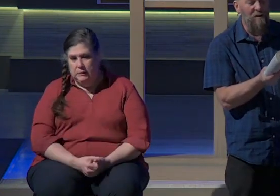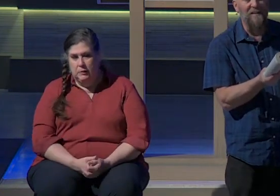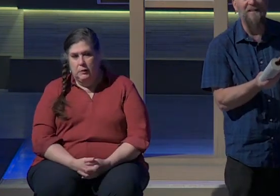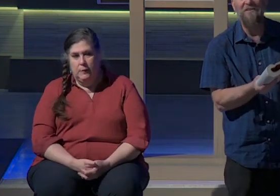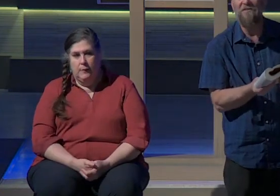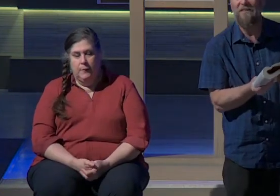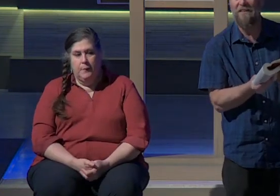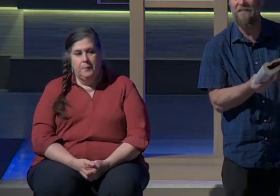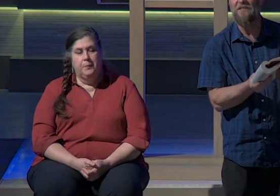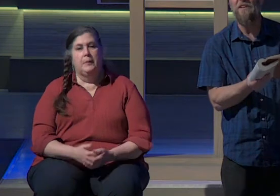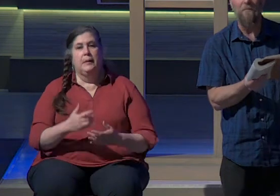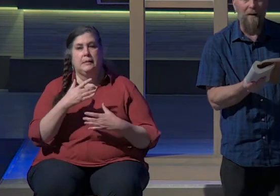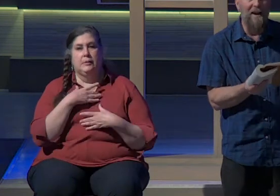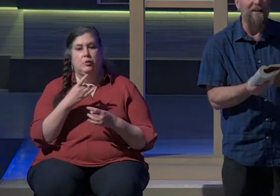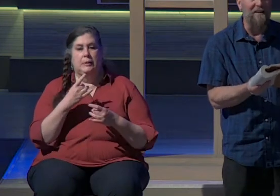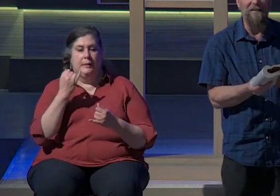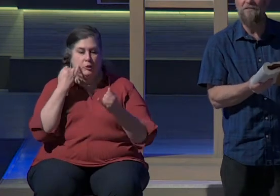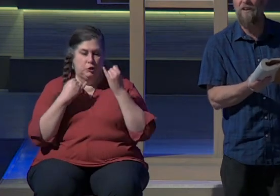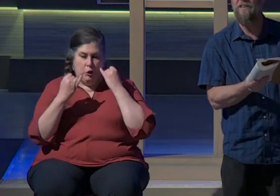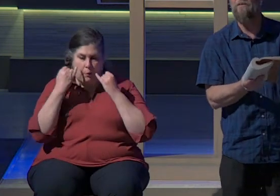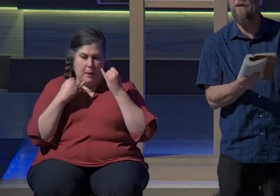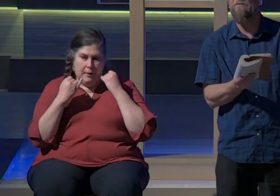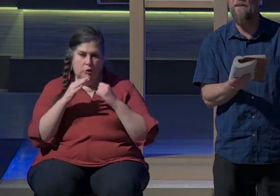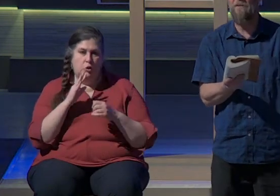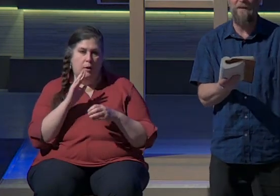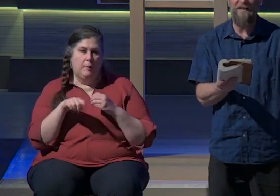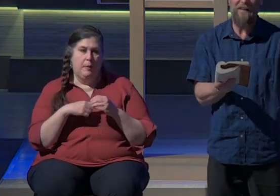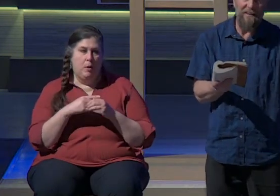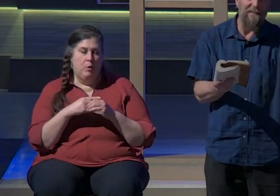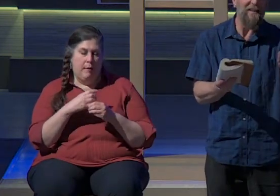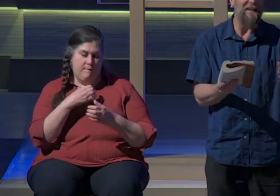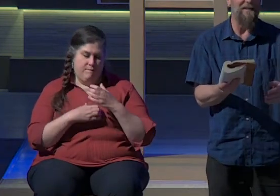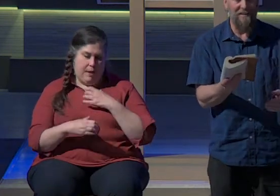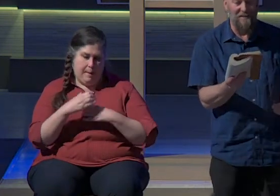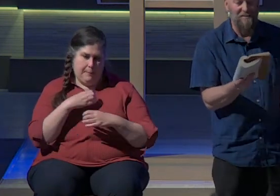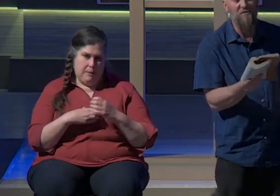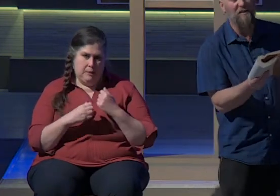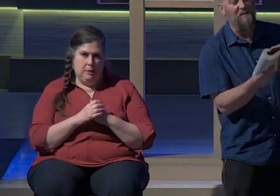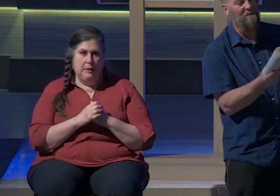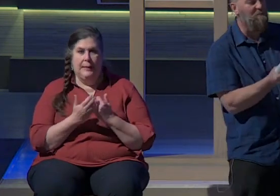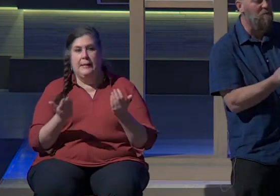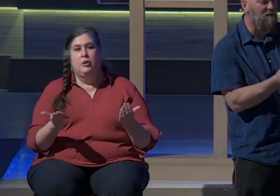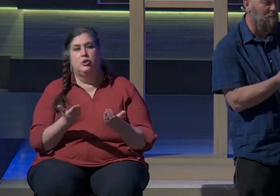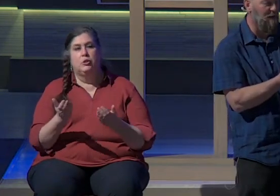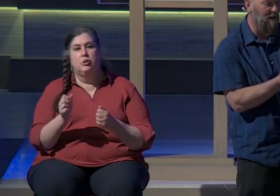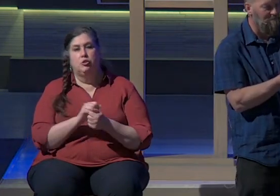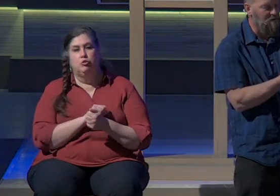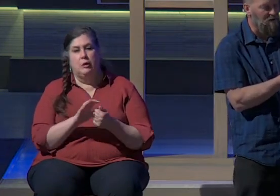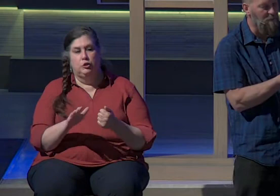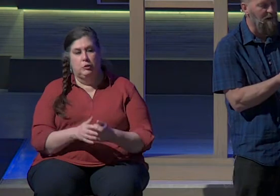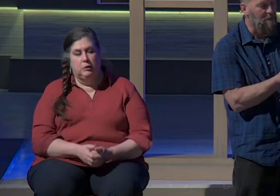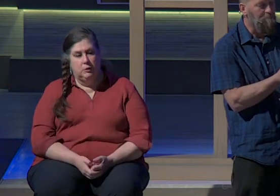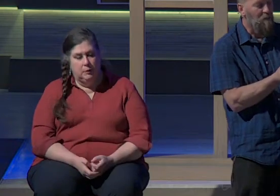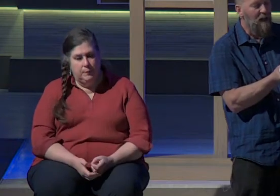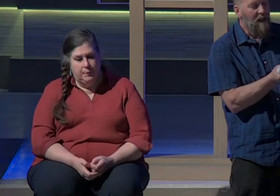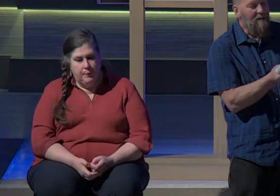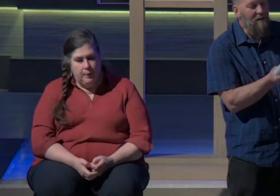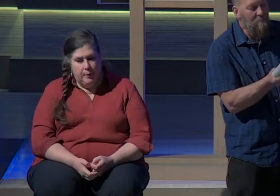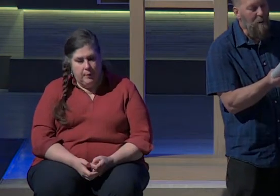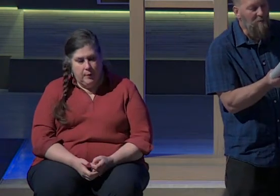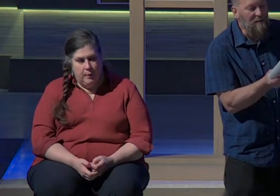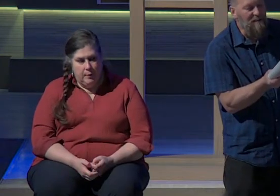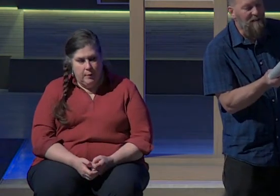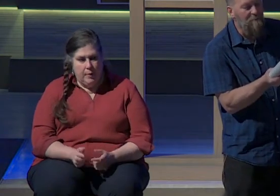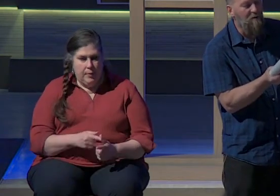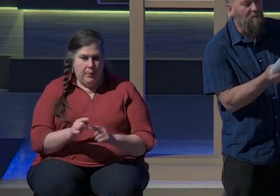So it's interesting that as Jeremiah is talking about a famine, here again is the destruction of food supply, so to speak. Then